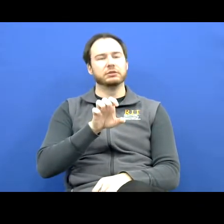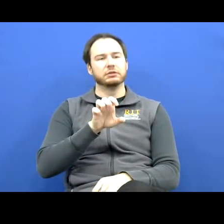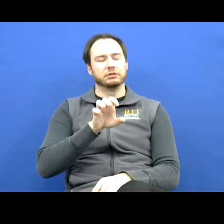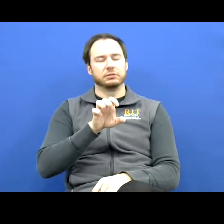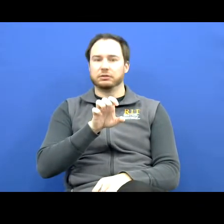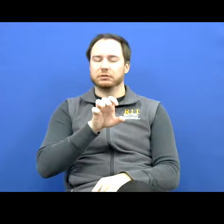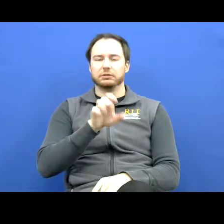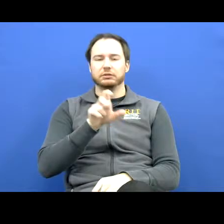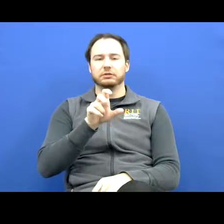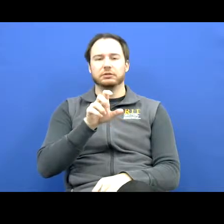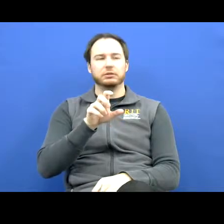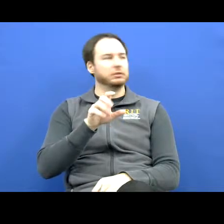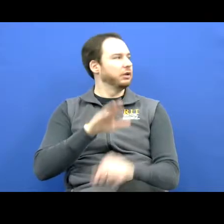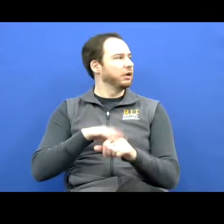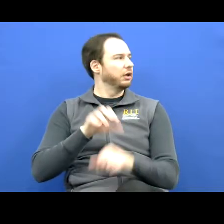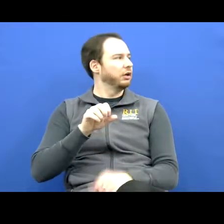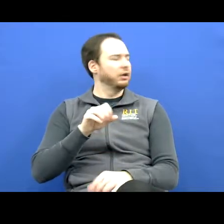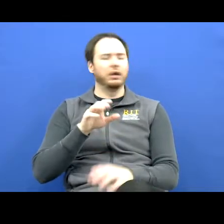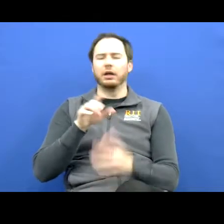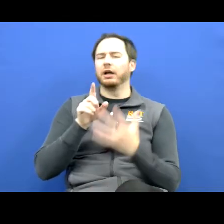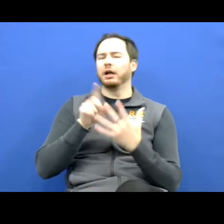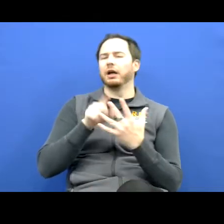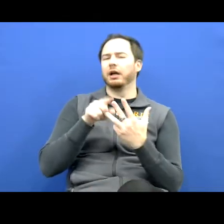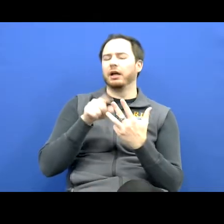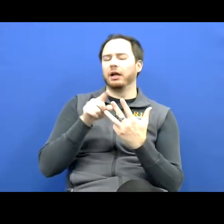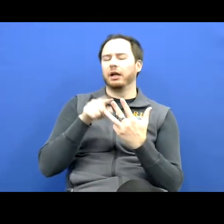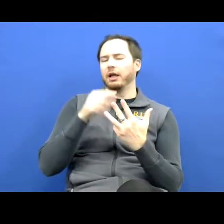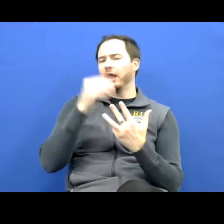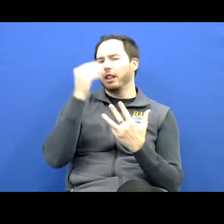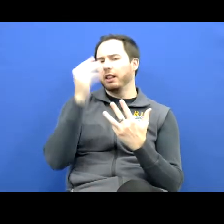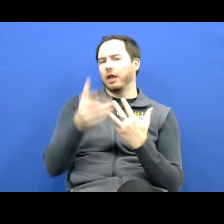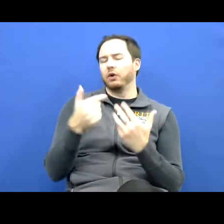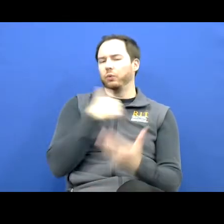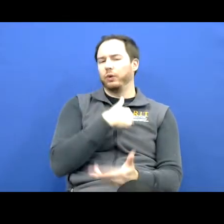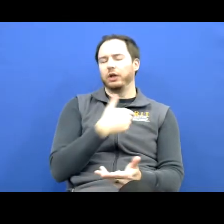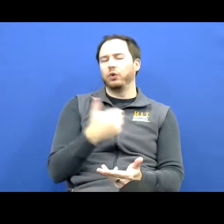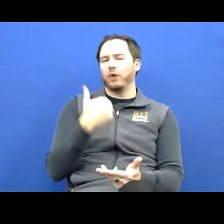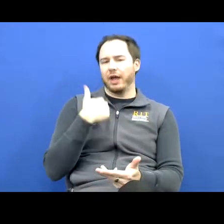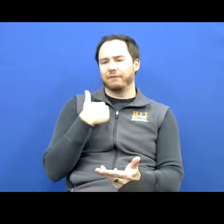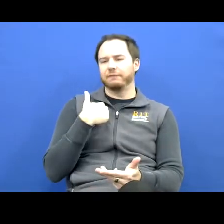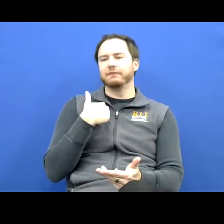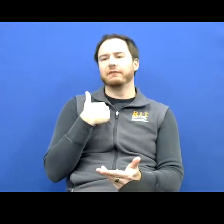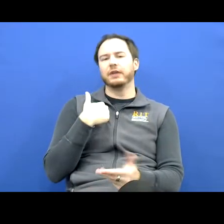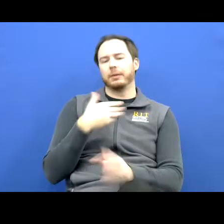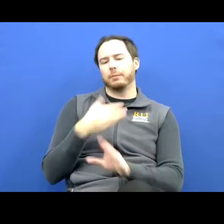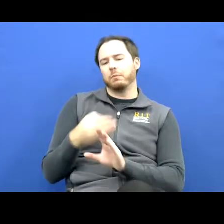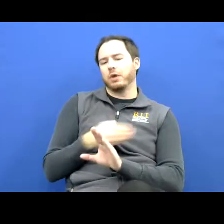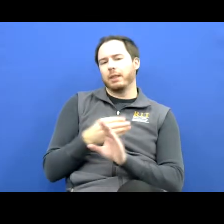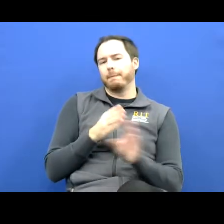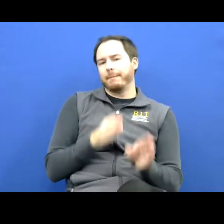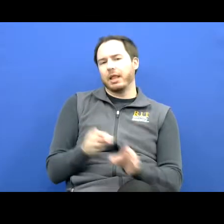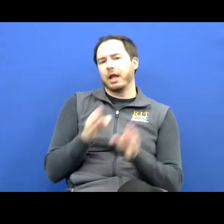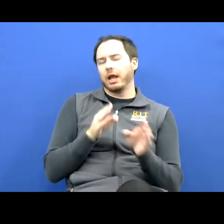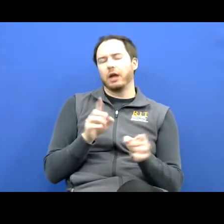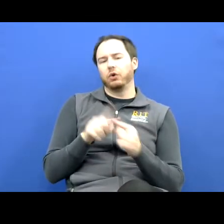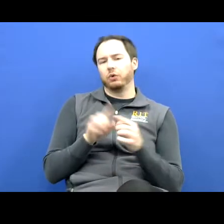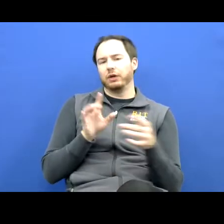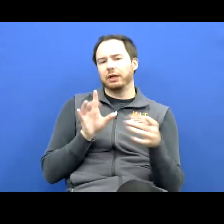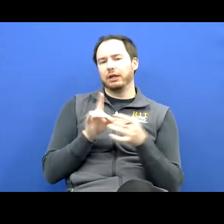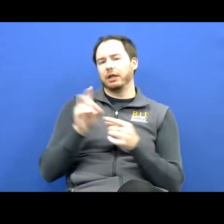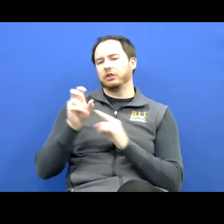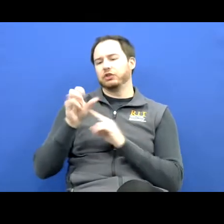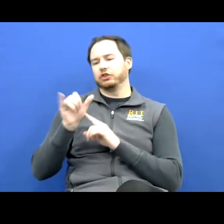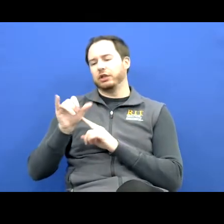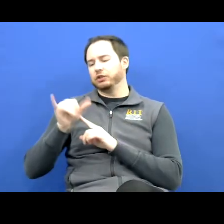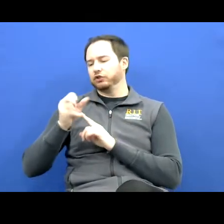and then So I can let you know, we do have some preliminary plans to actually connect J. Scuddy